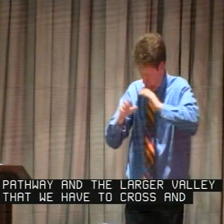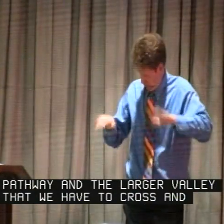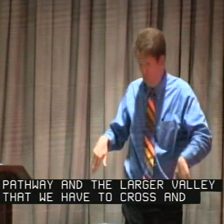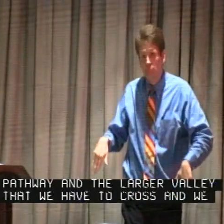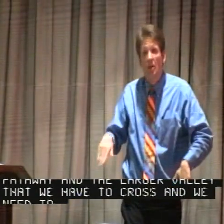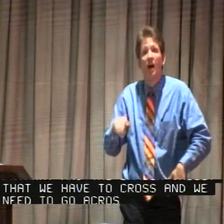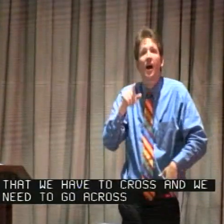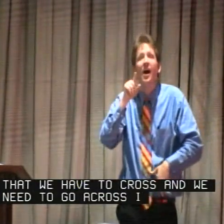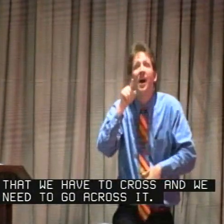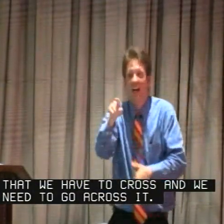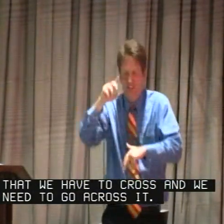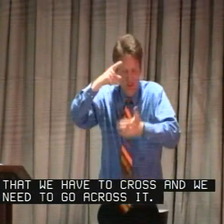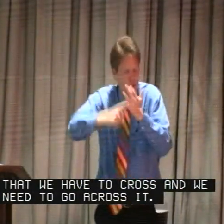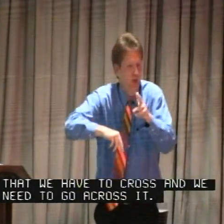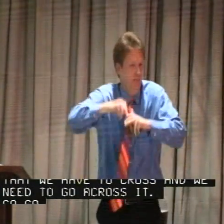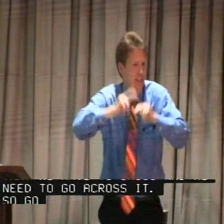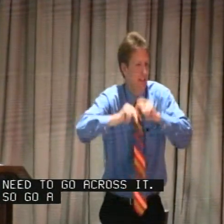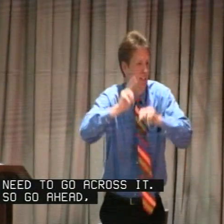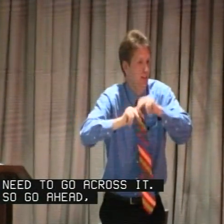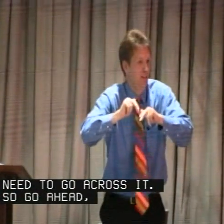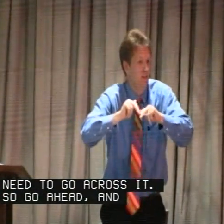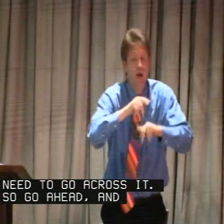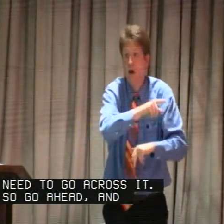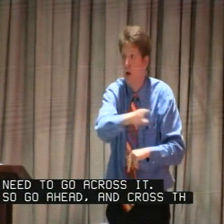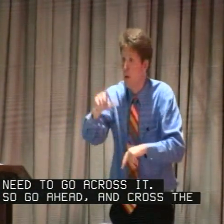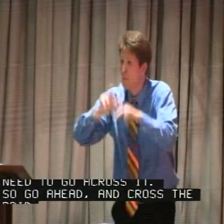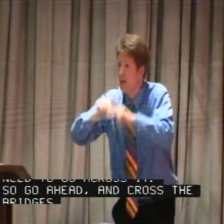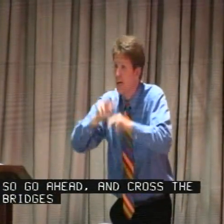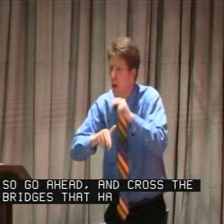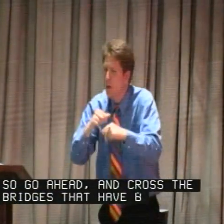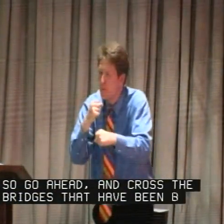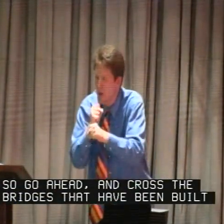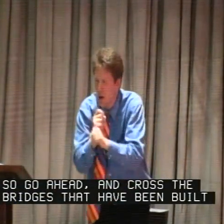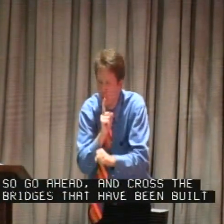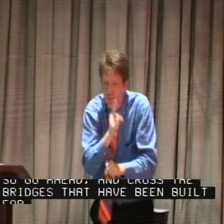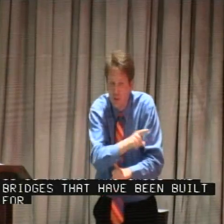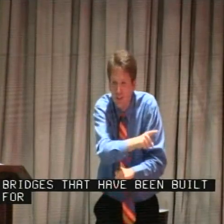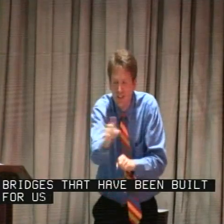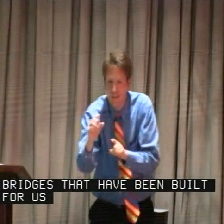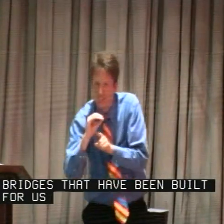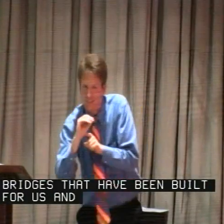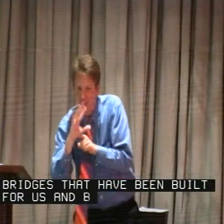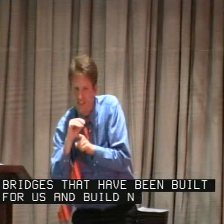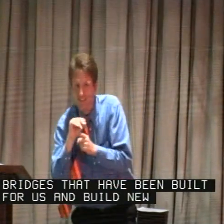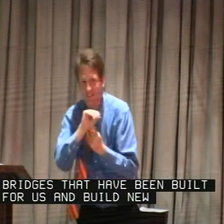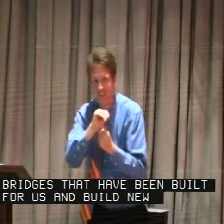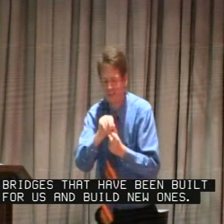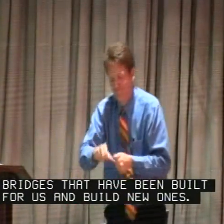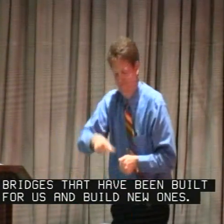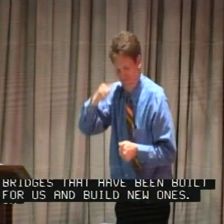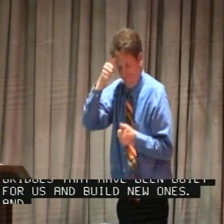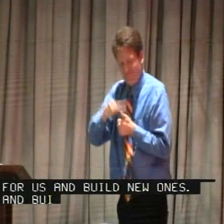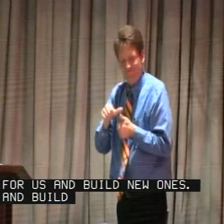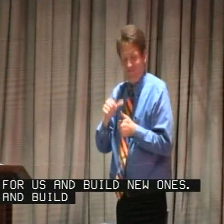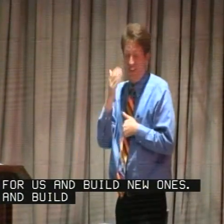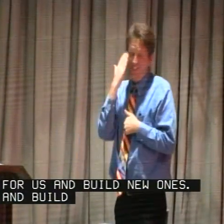and cross the bridges that have been built for us and build new ones, and build them and make sure that you take